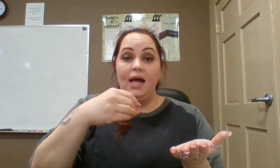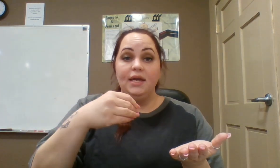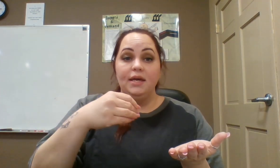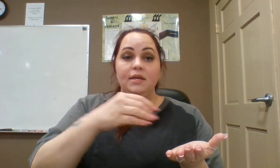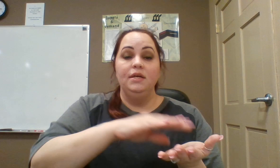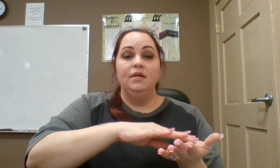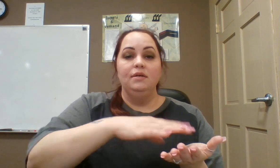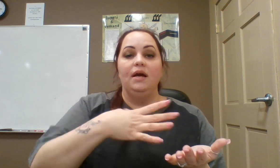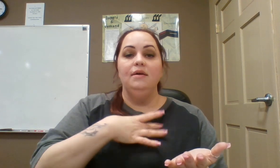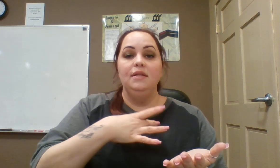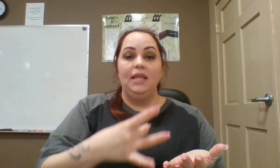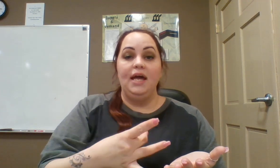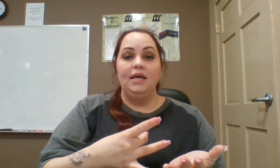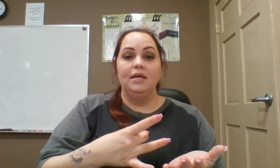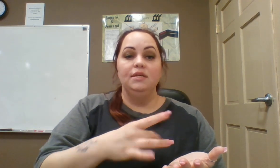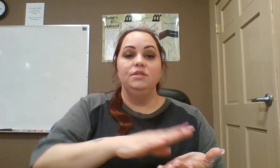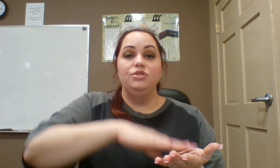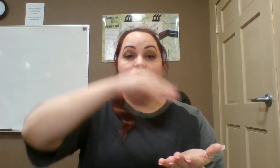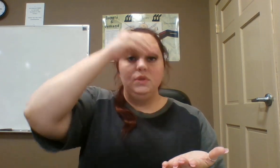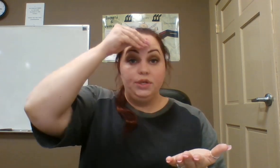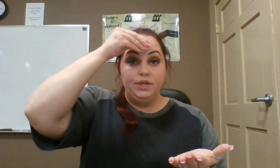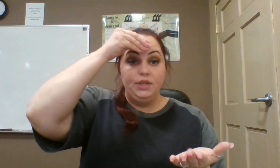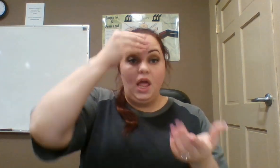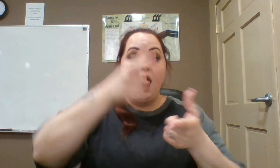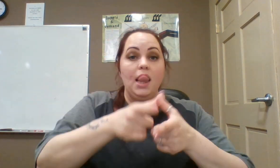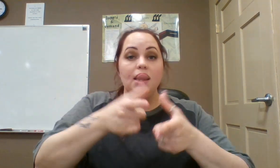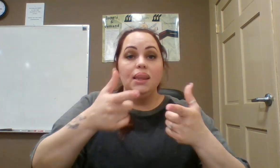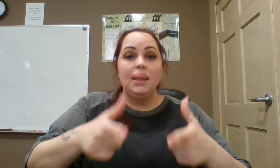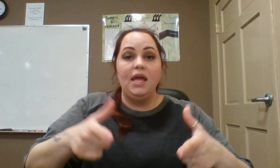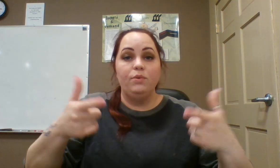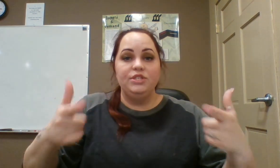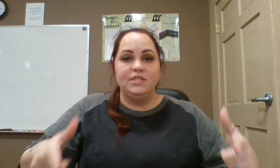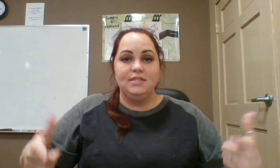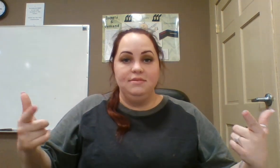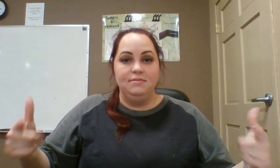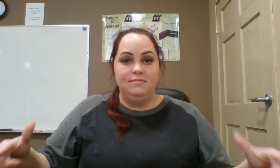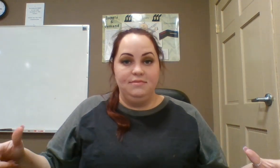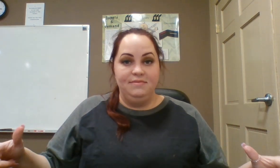like to learn languages.